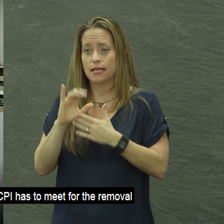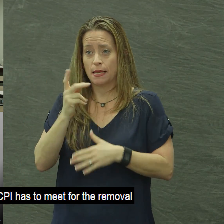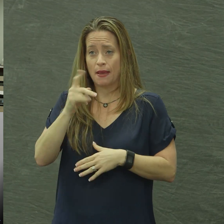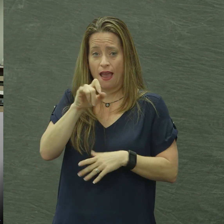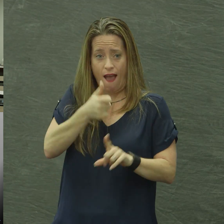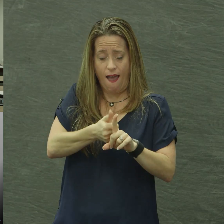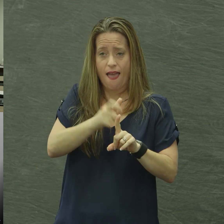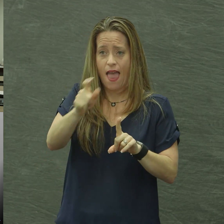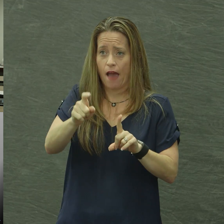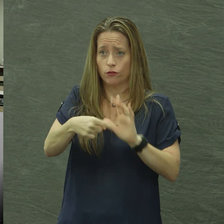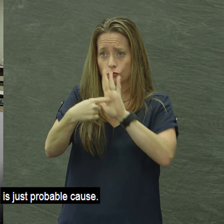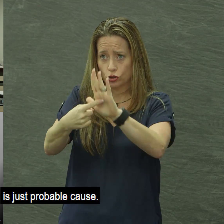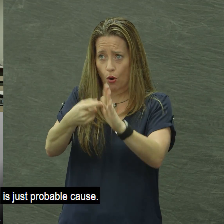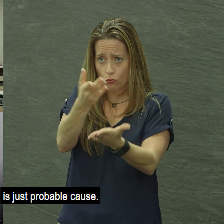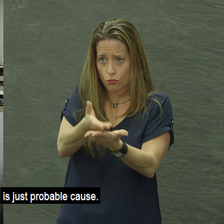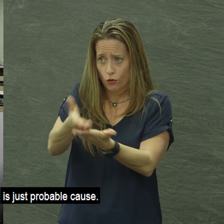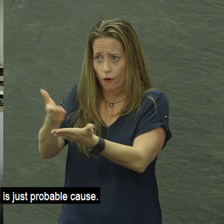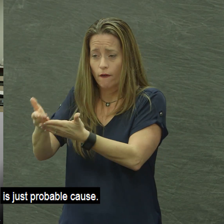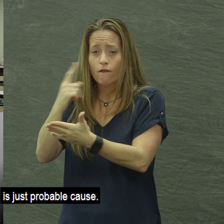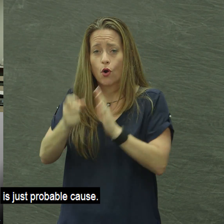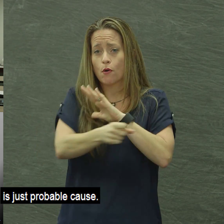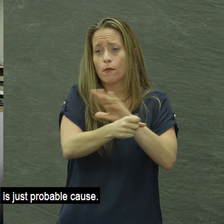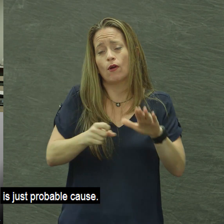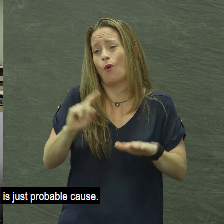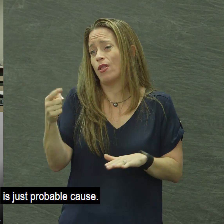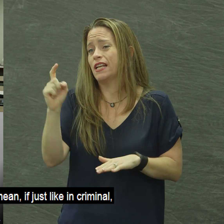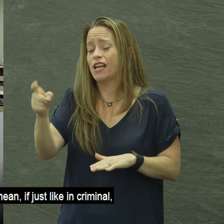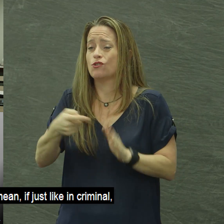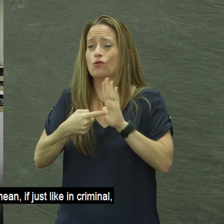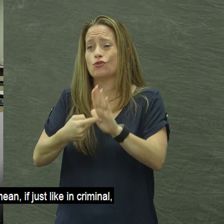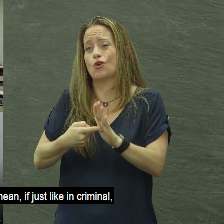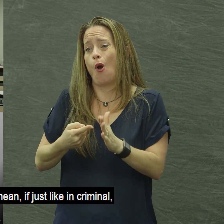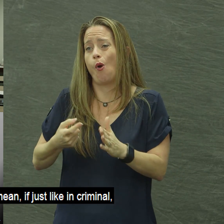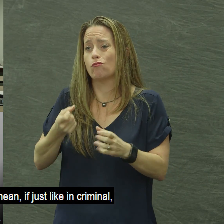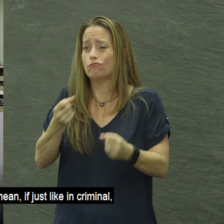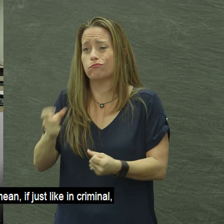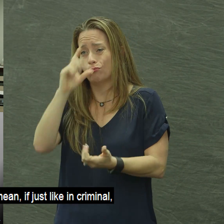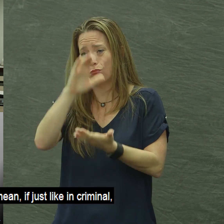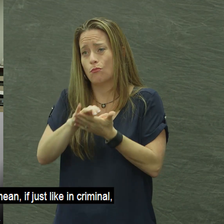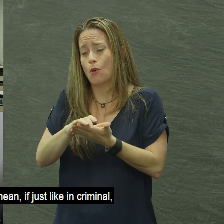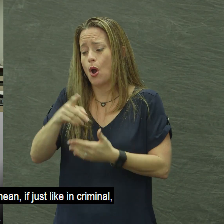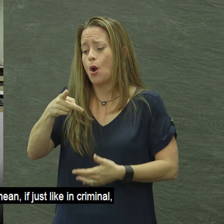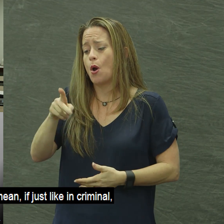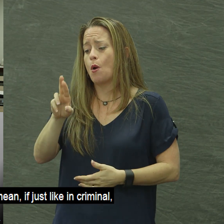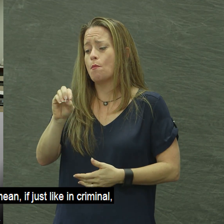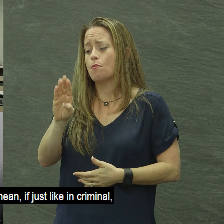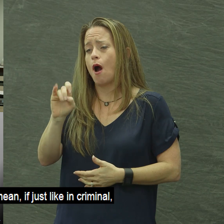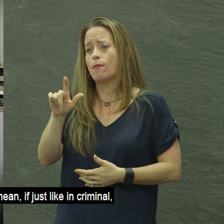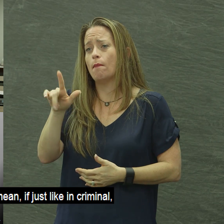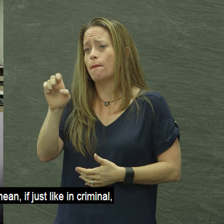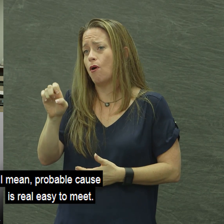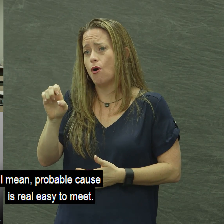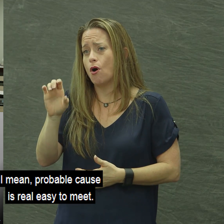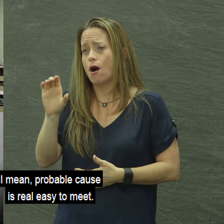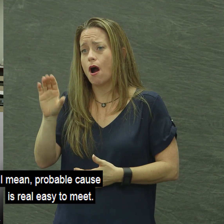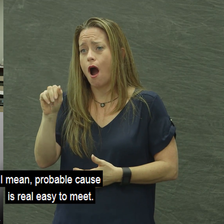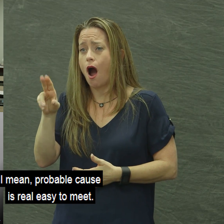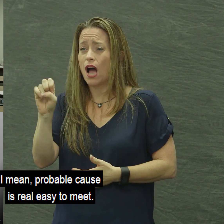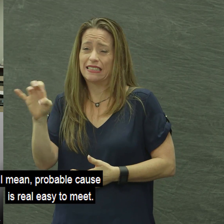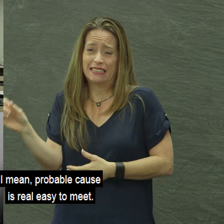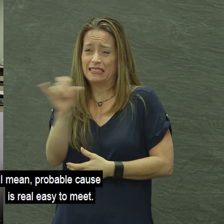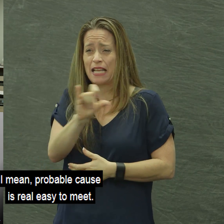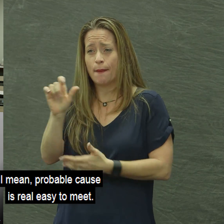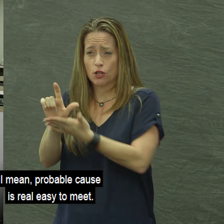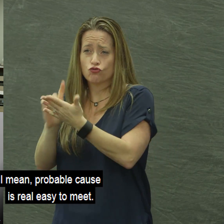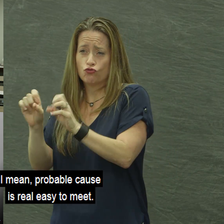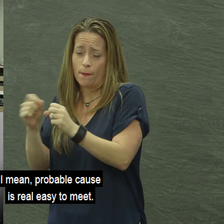for the removal is just probable cause. I mean, if just like in criminal, I mean, probable